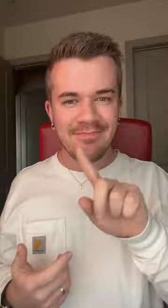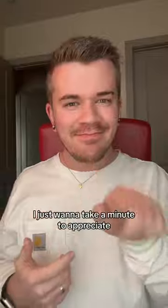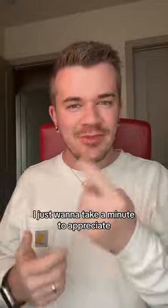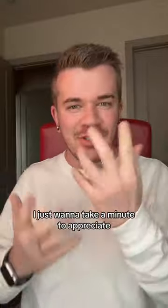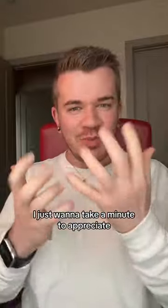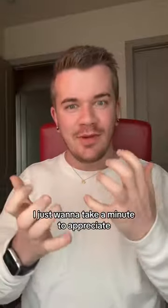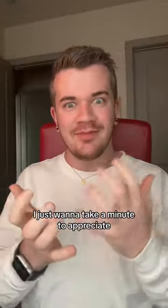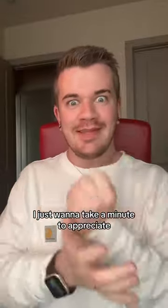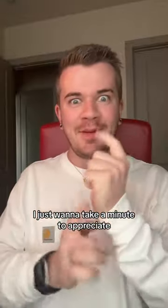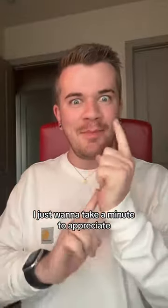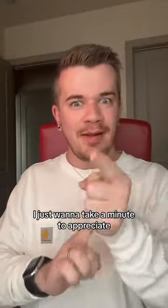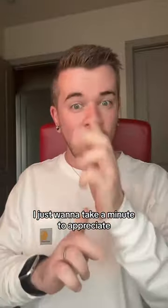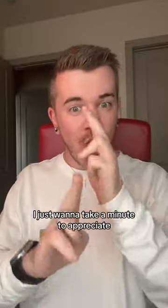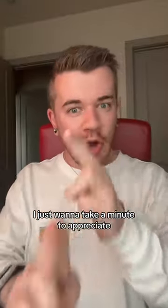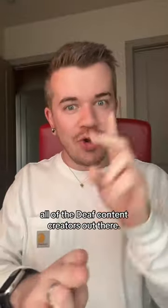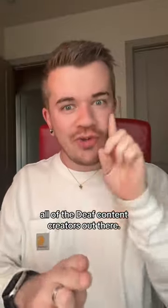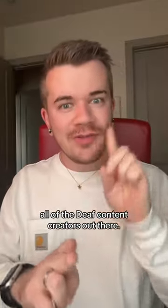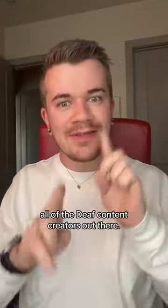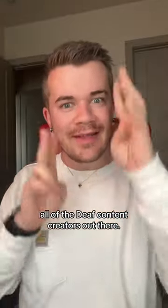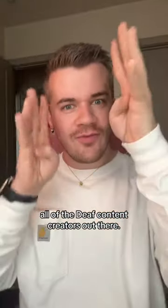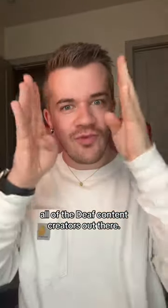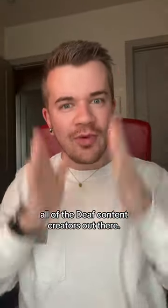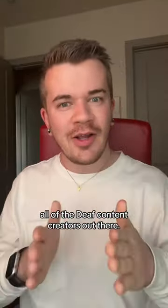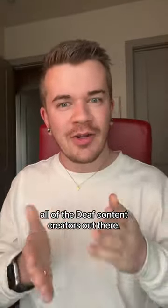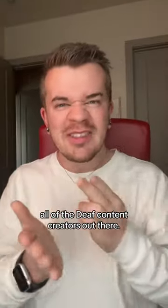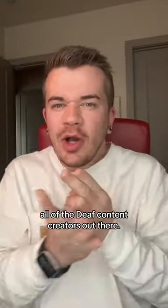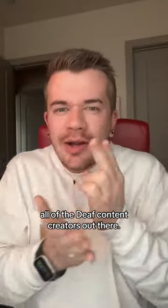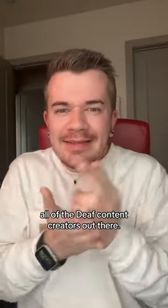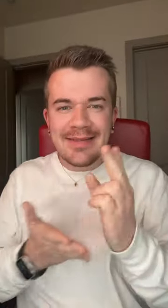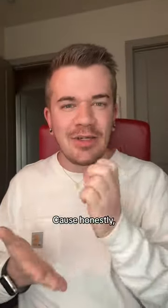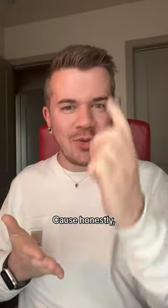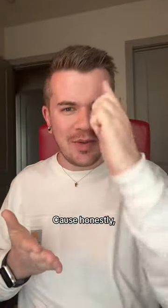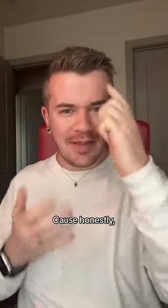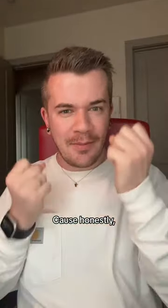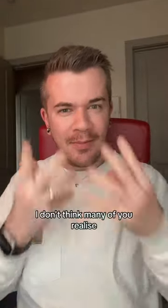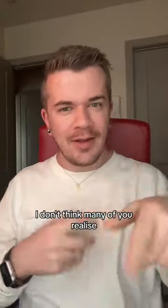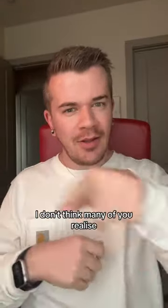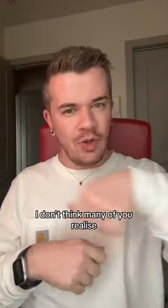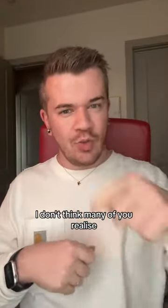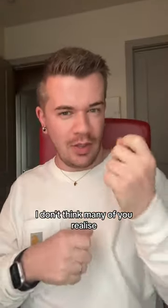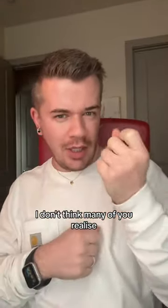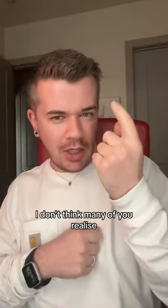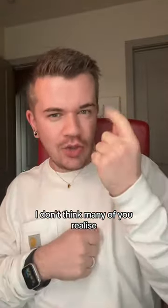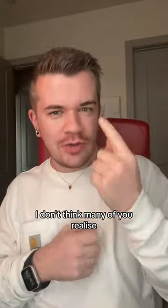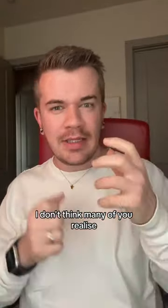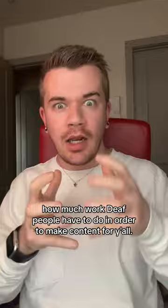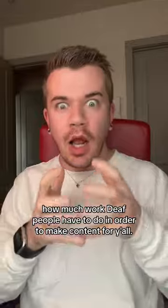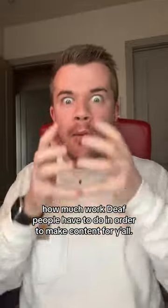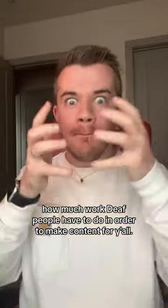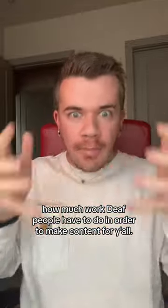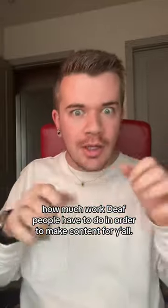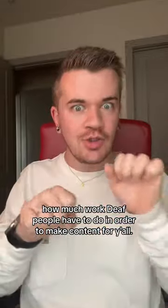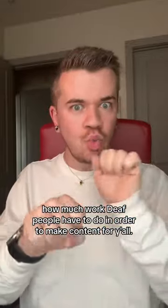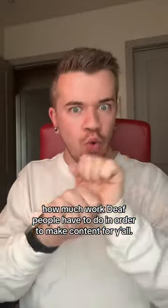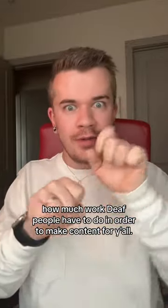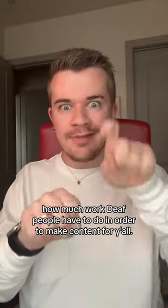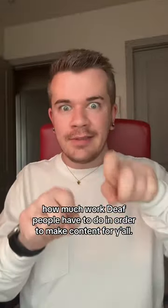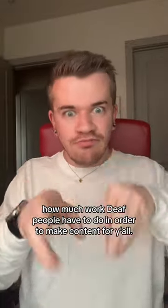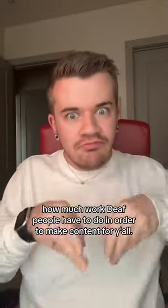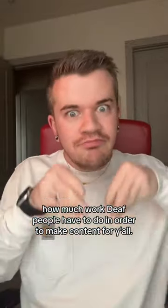I just want to take a minute to appreciate all of the deaf content creators out there. Because honestly, I don't think many of you realize how much work deaf people have to do in order to